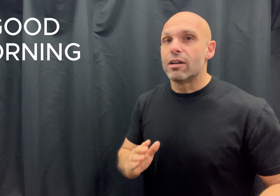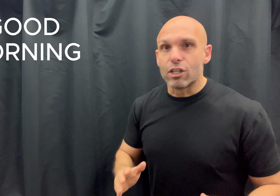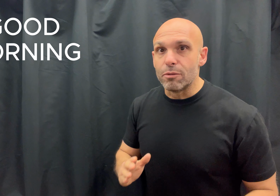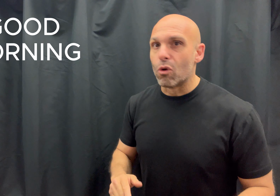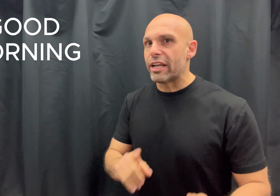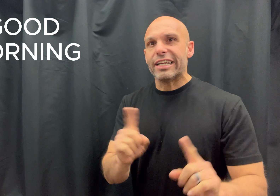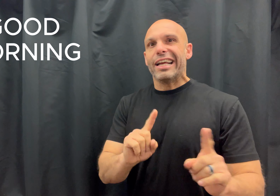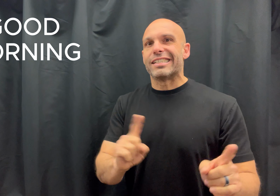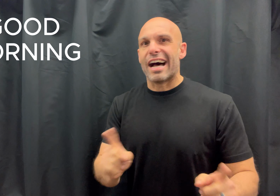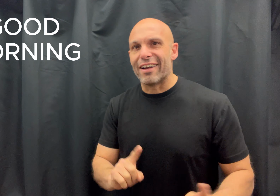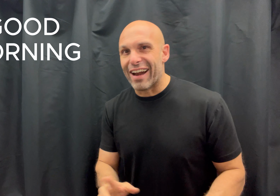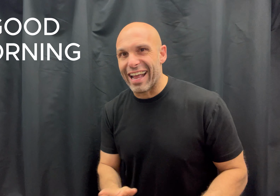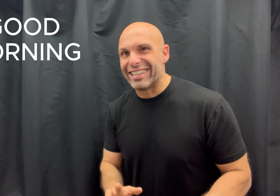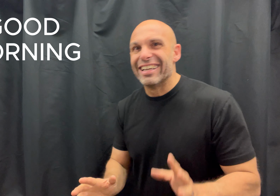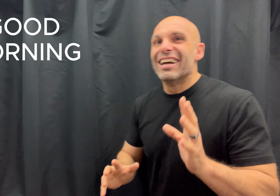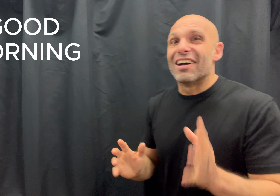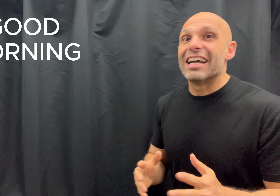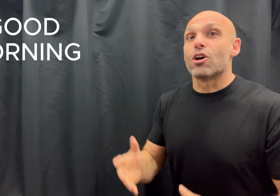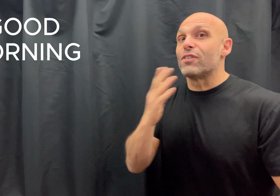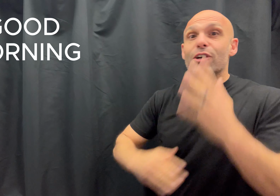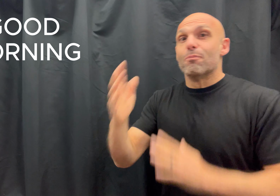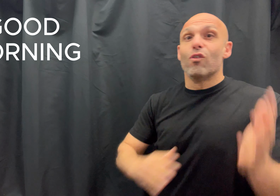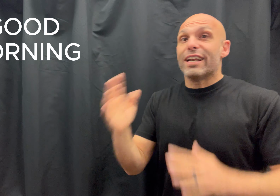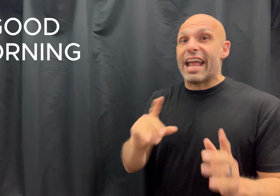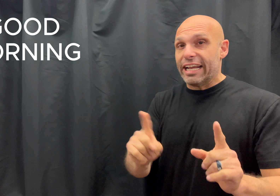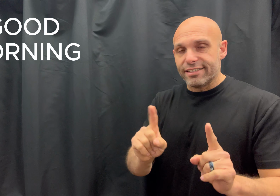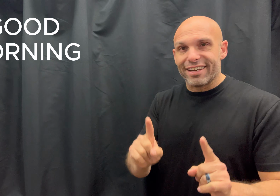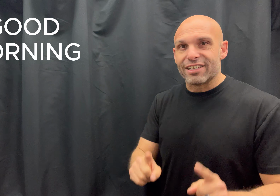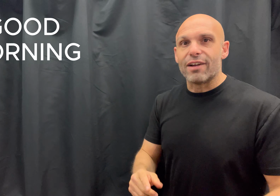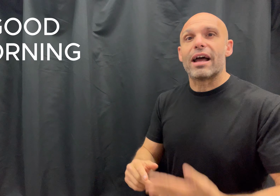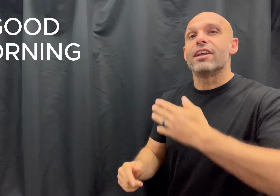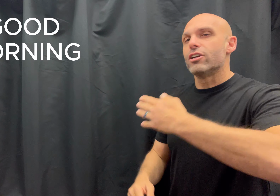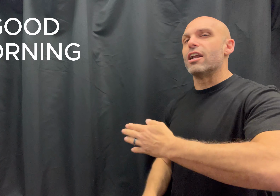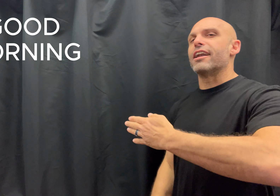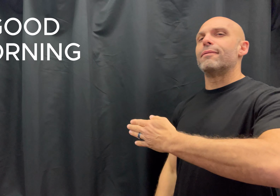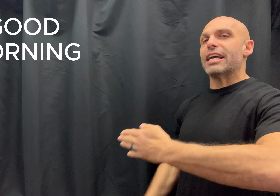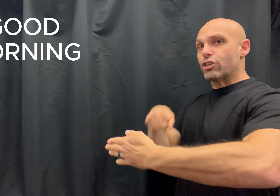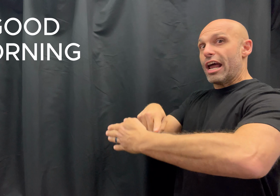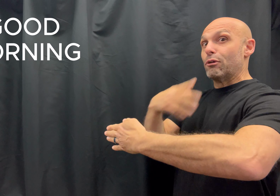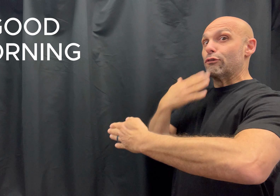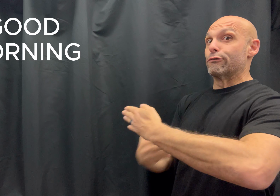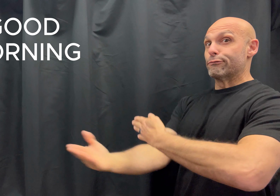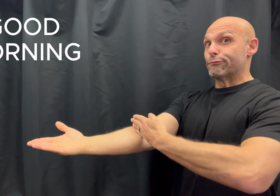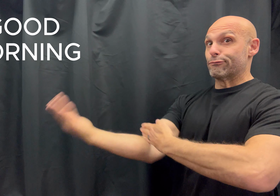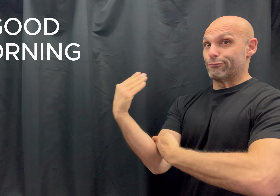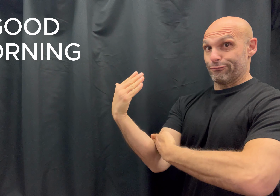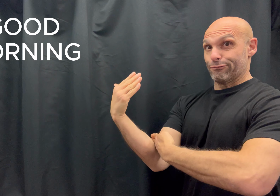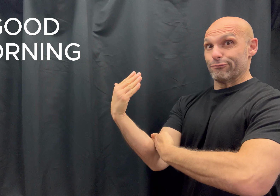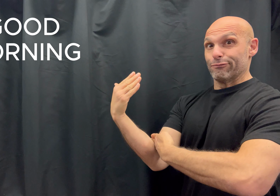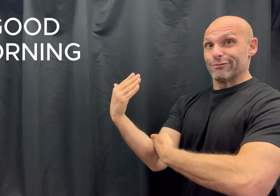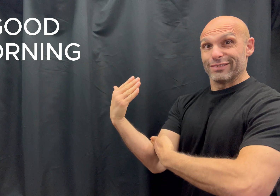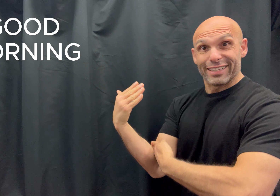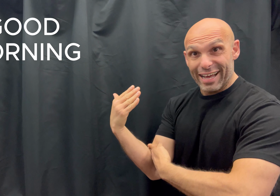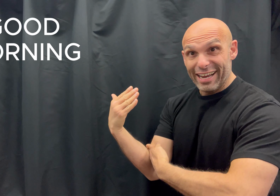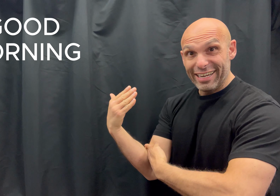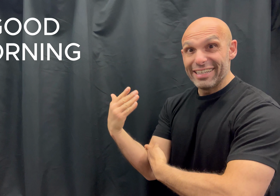good morning. It's not right. All right? So if you're moving hands, it's not right. Your non-dominant hand should not move. Got it?